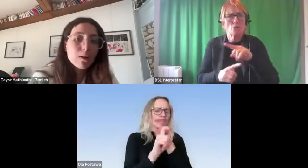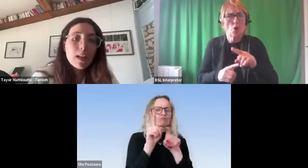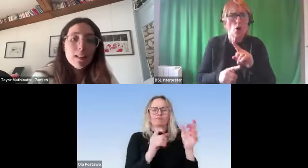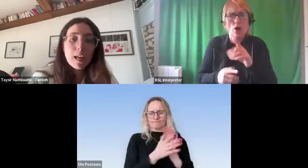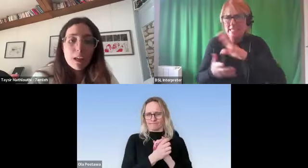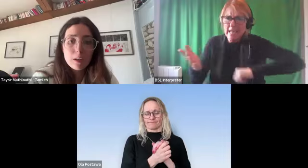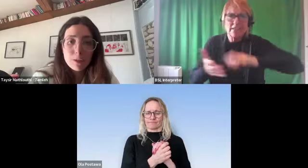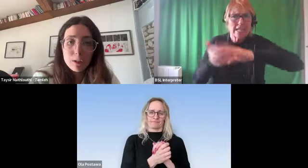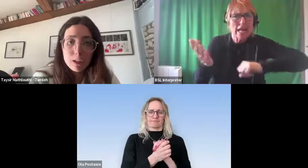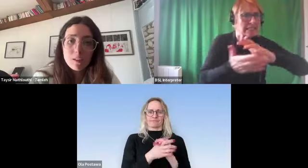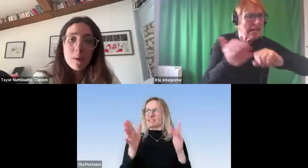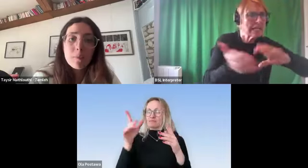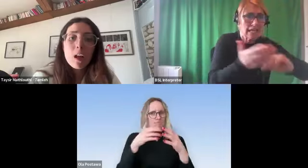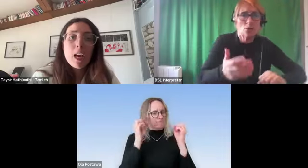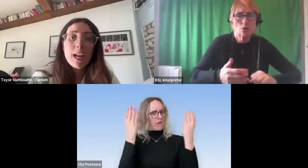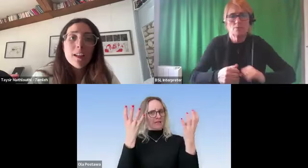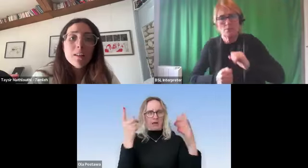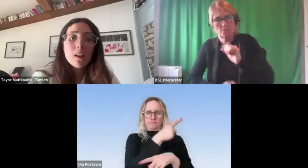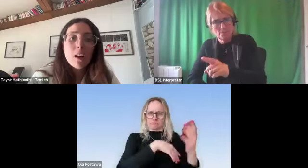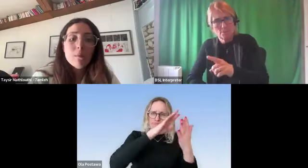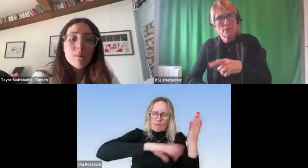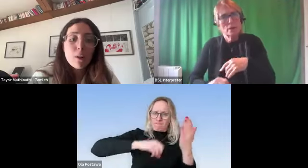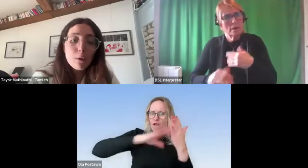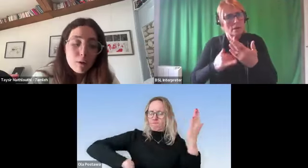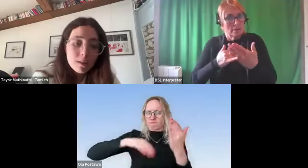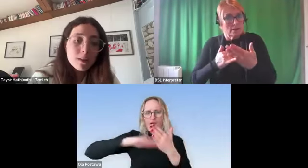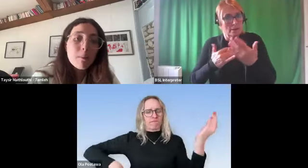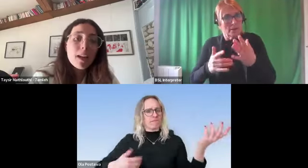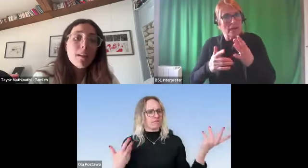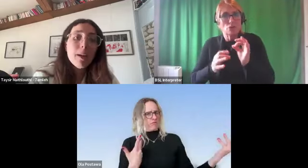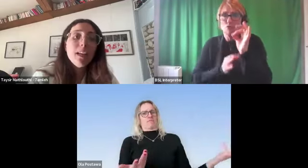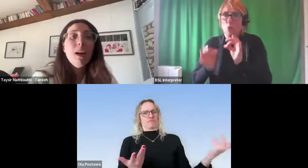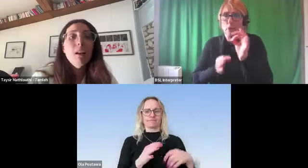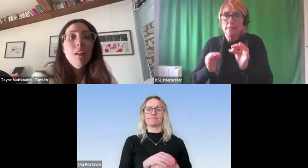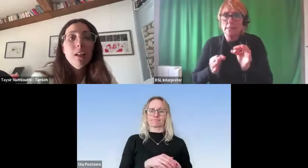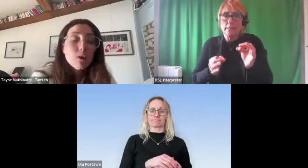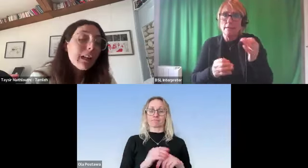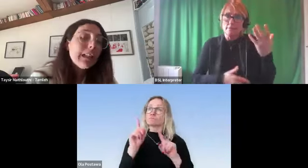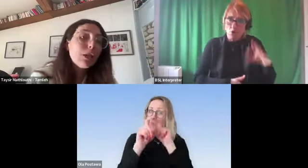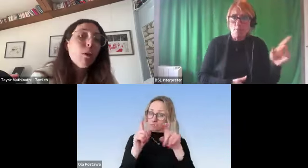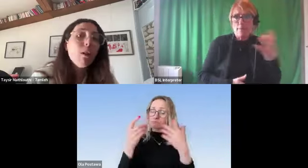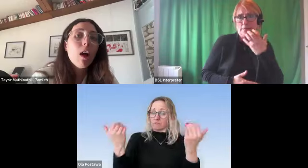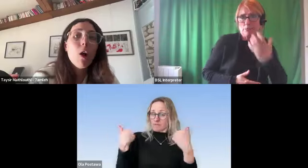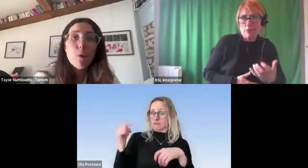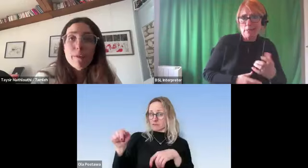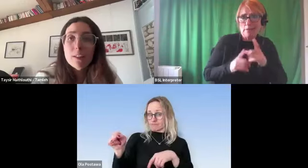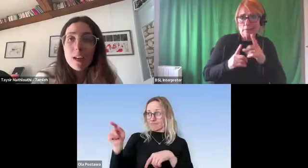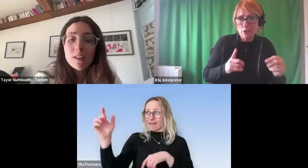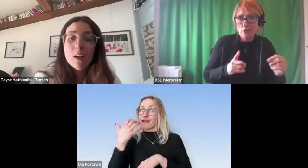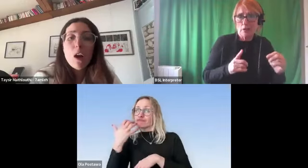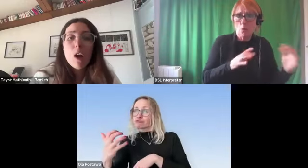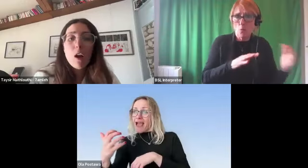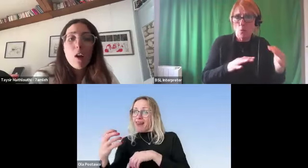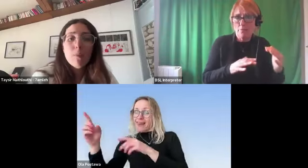content takedowns and accounts restrictions. And the requests made by the Israeli Digital